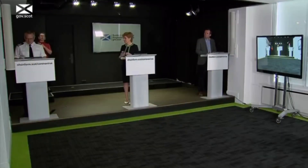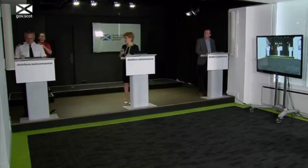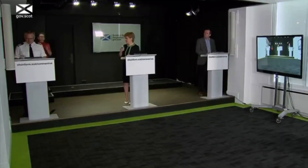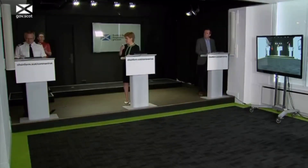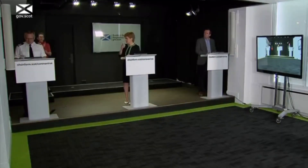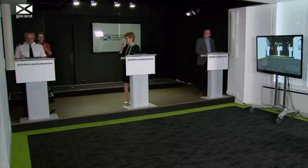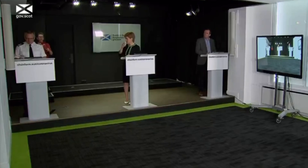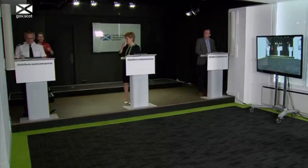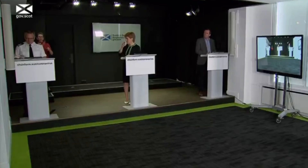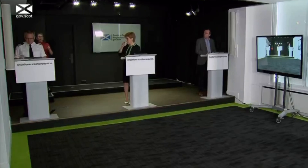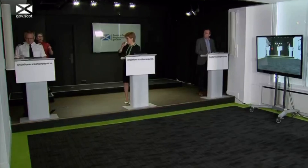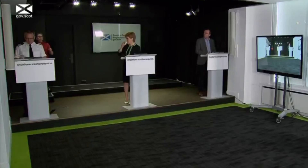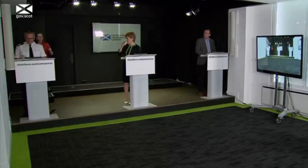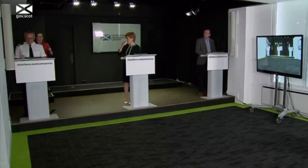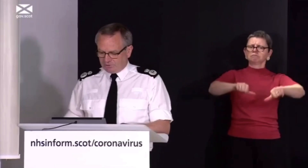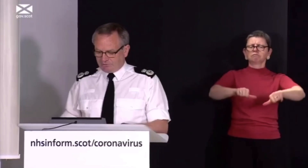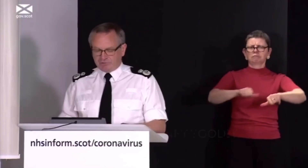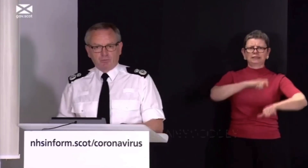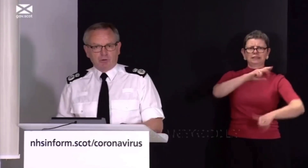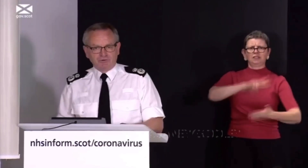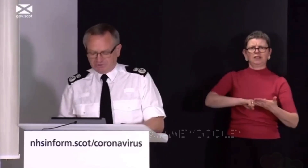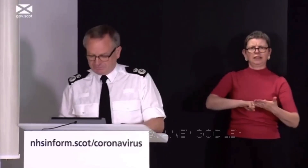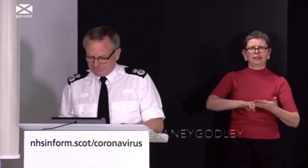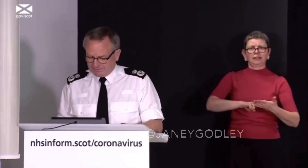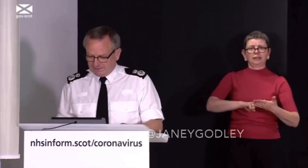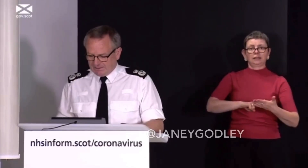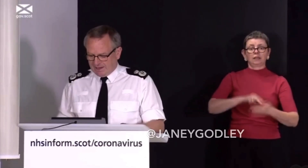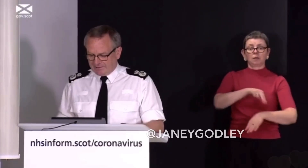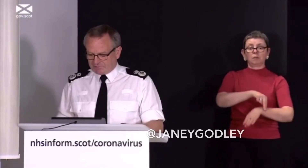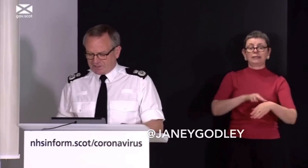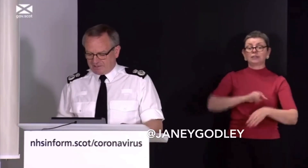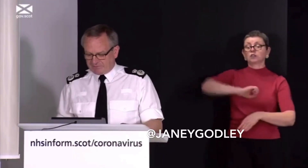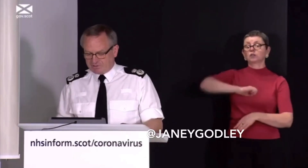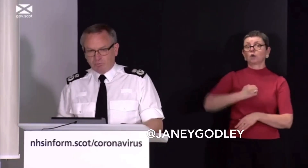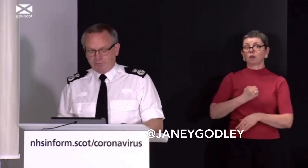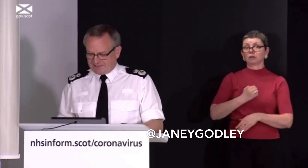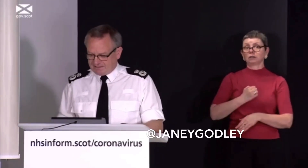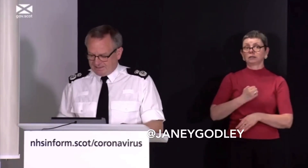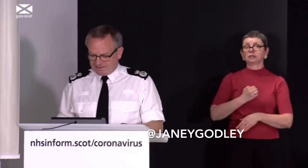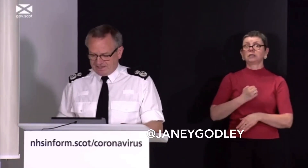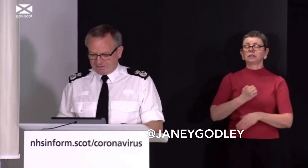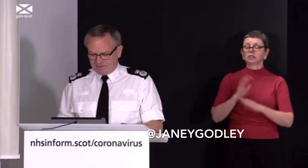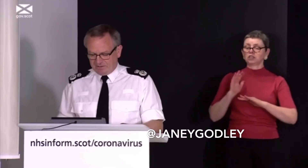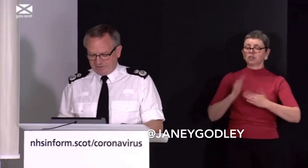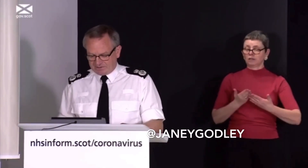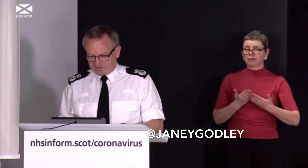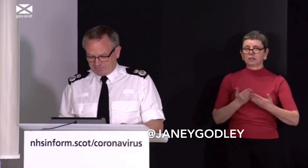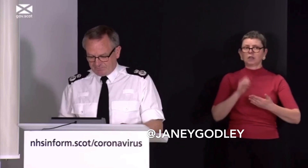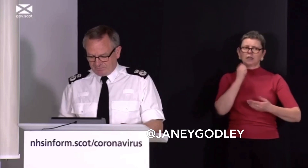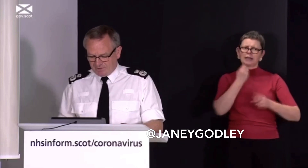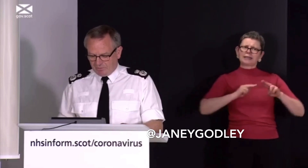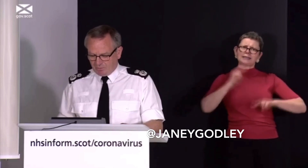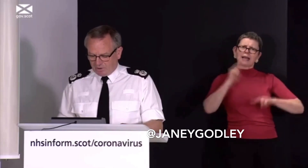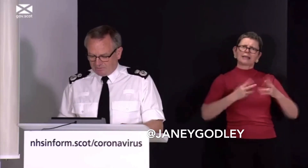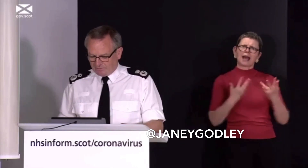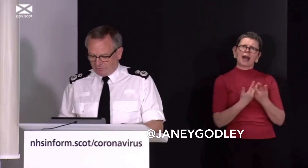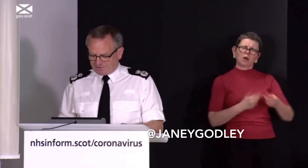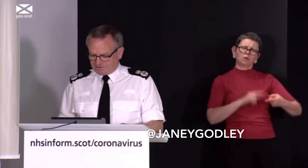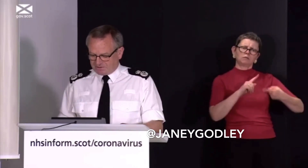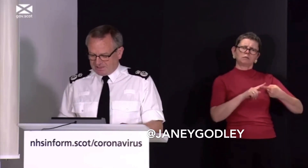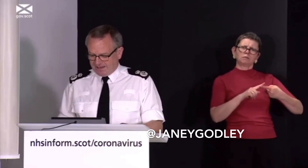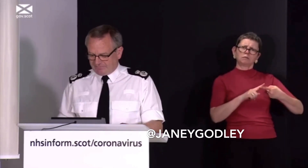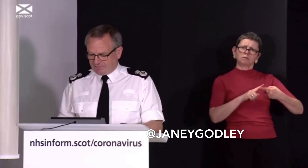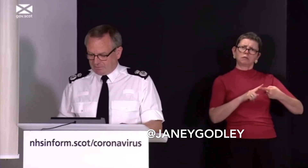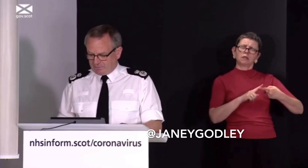of words to say for us today. I just want to say that it's the weekend and the sun's out, I don't give a fuck if you're a West End Wendy,